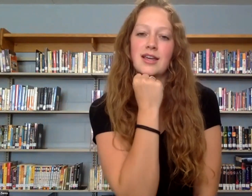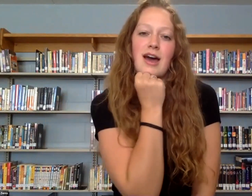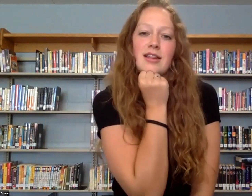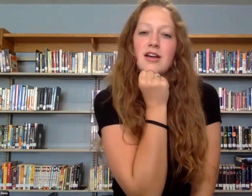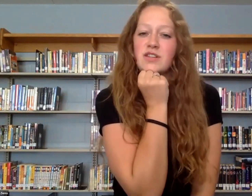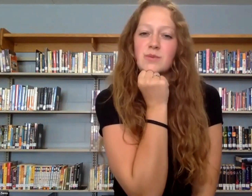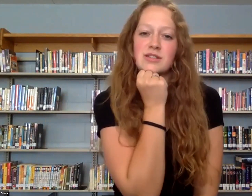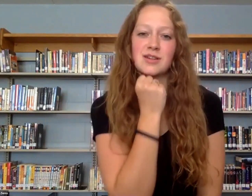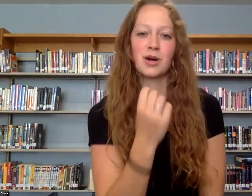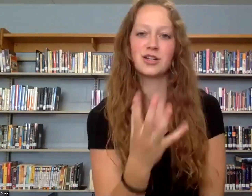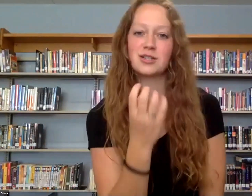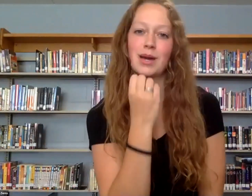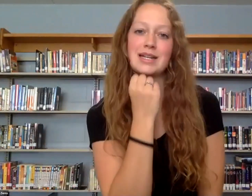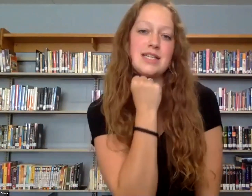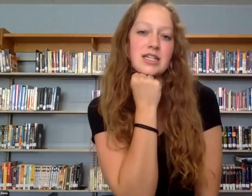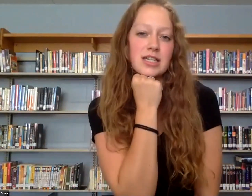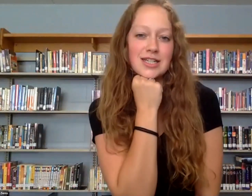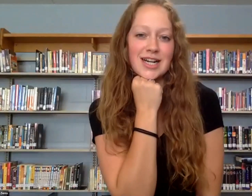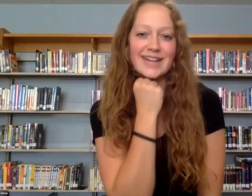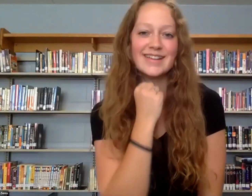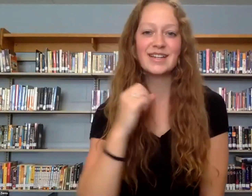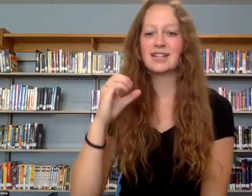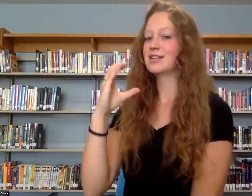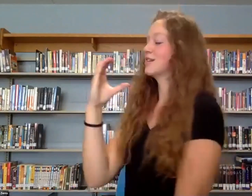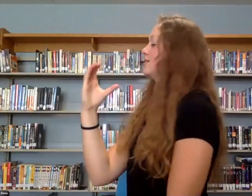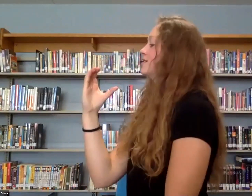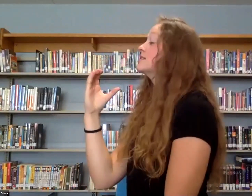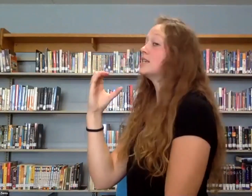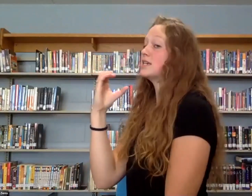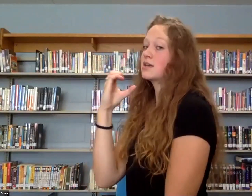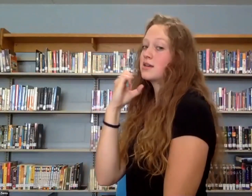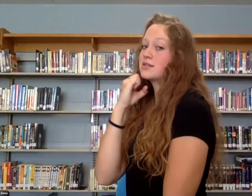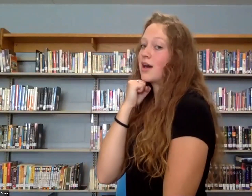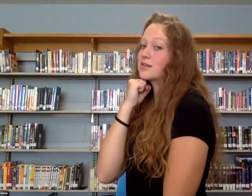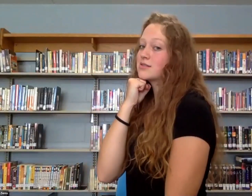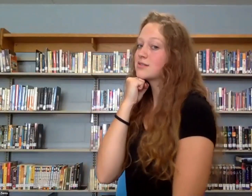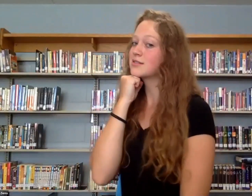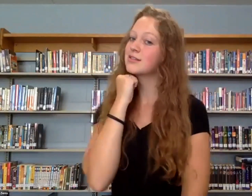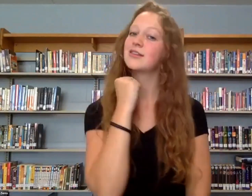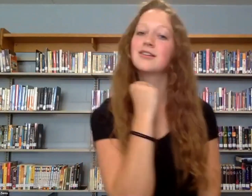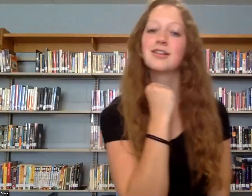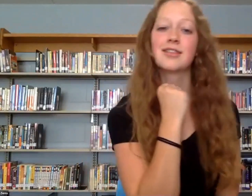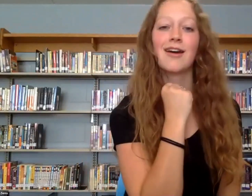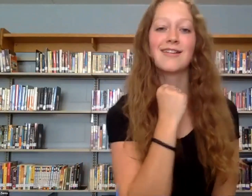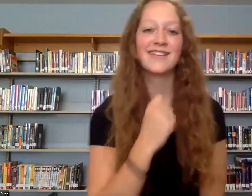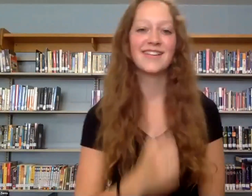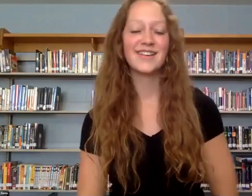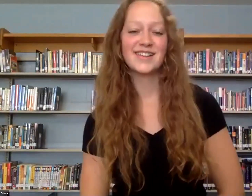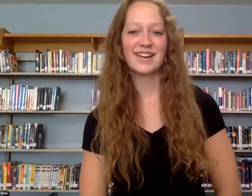I love this person so much, my dear, right? So C to S, like that. All